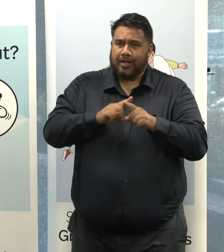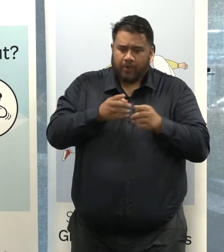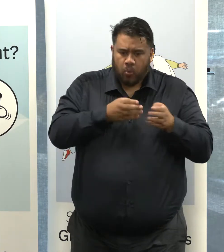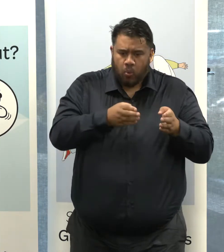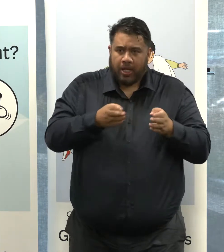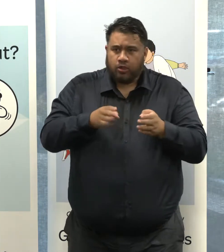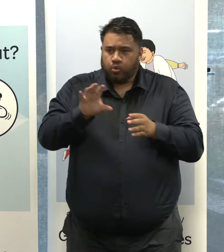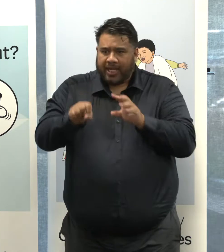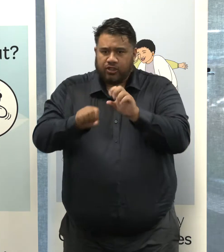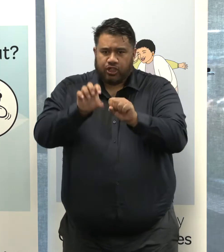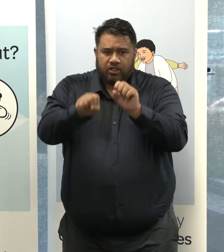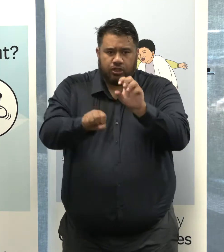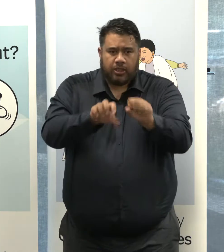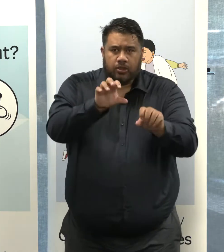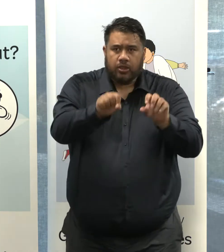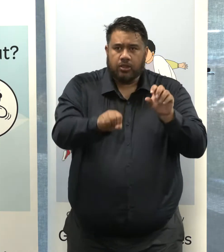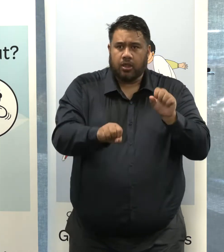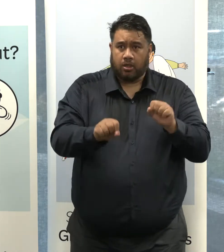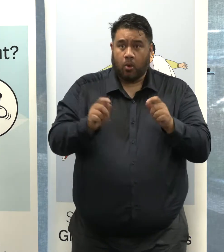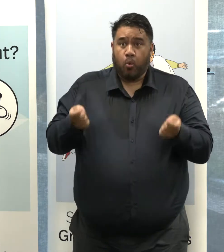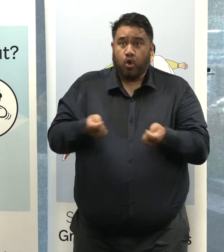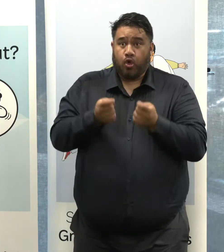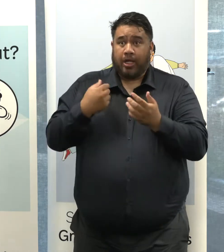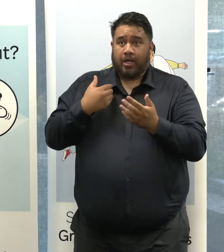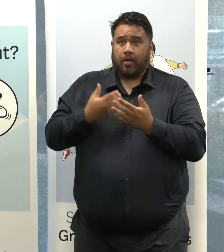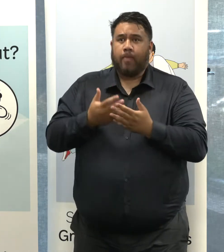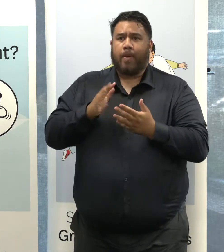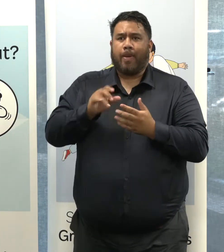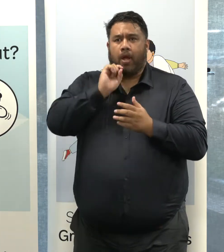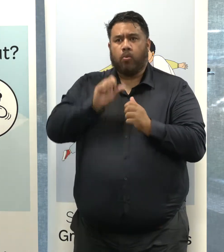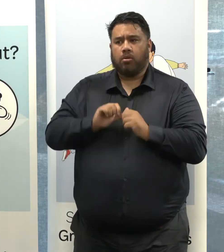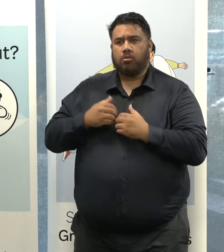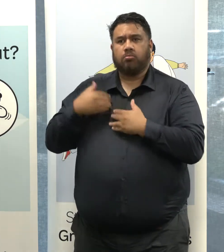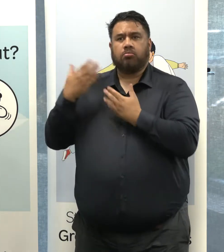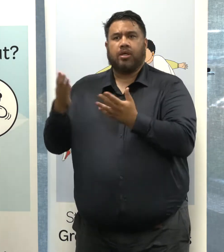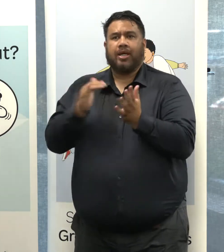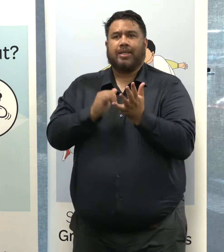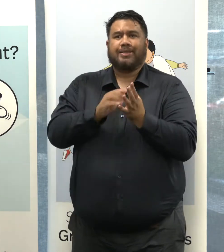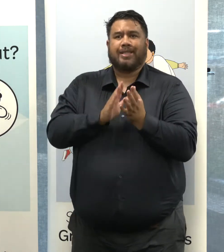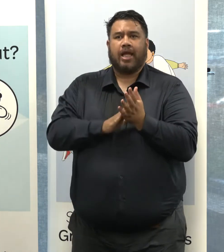do come into play as they should. But Sam, I wonder if you might want to comment on that too.